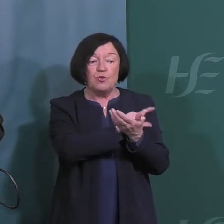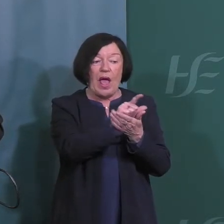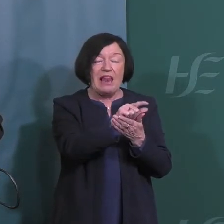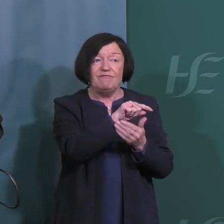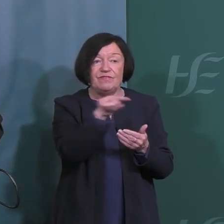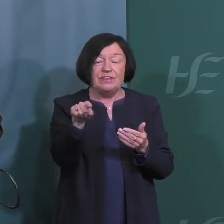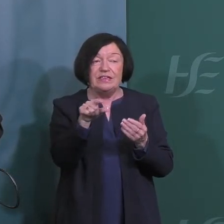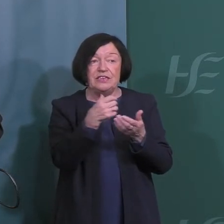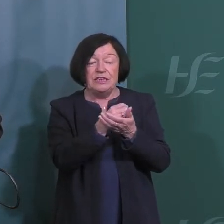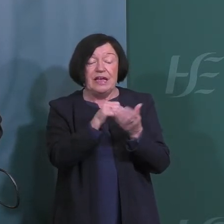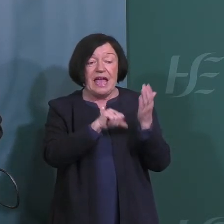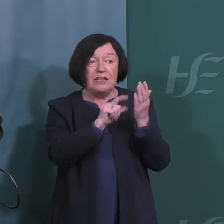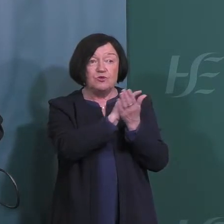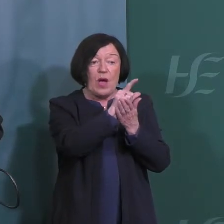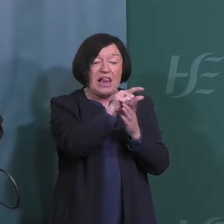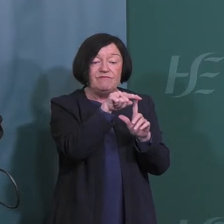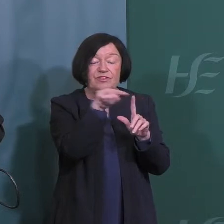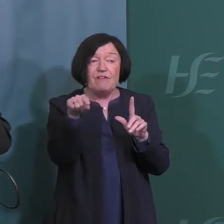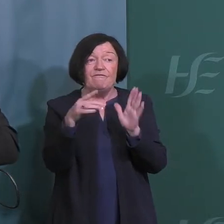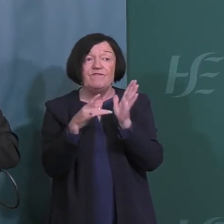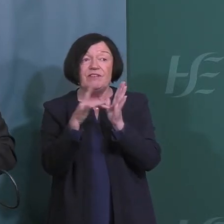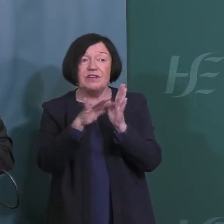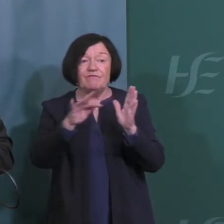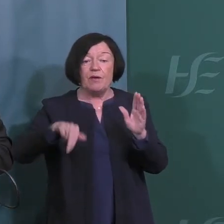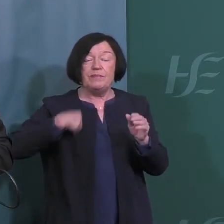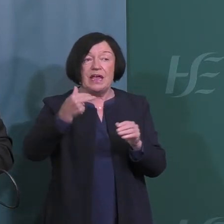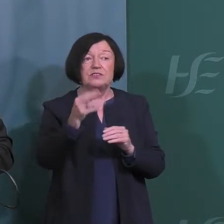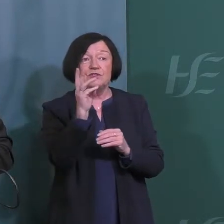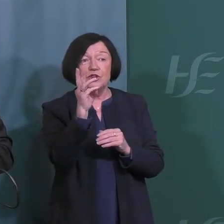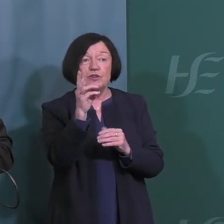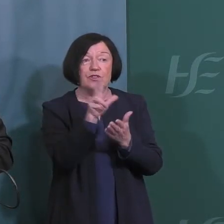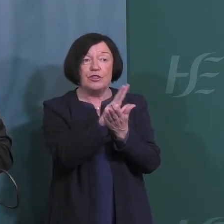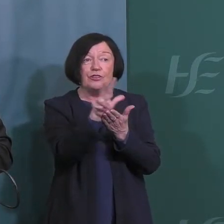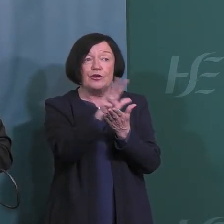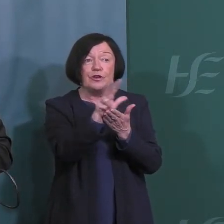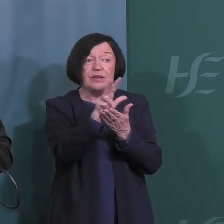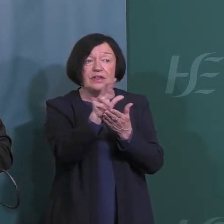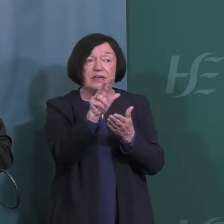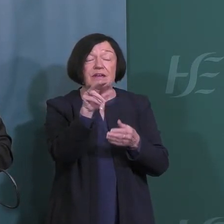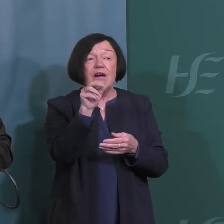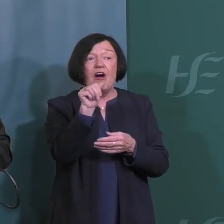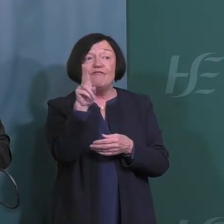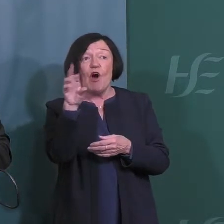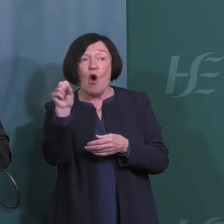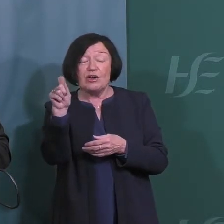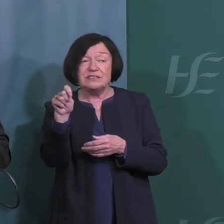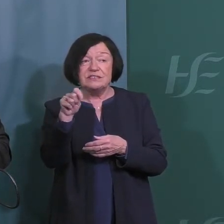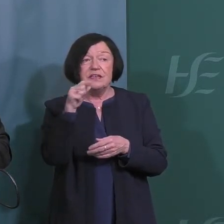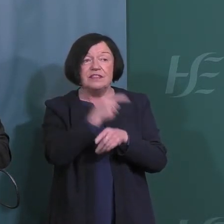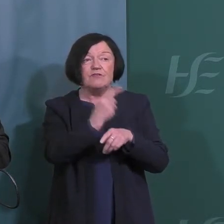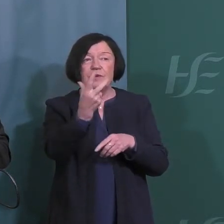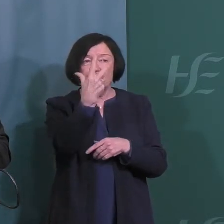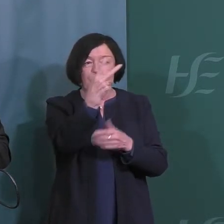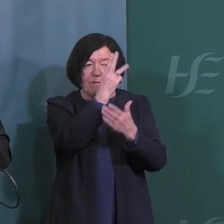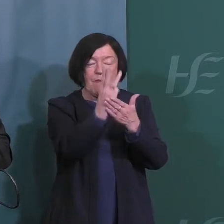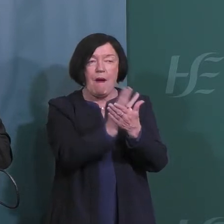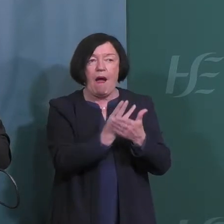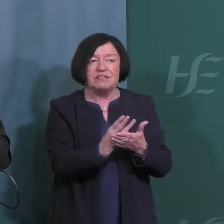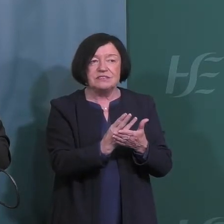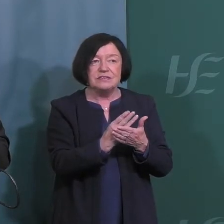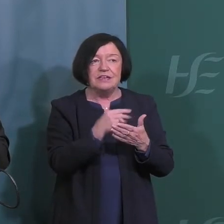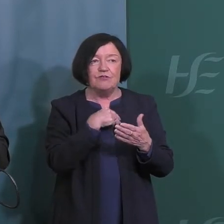12 children in the ages of 12 to 15 from next Thursday, the 13th of August. There had been 3 aspects we've